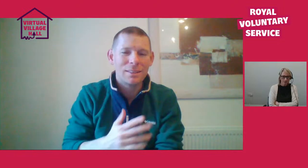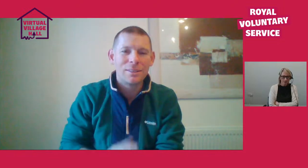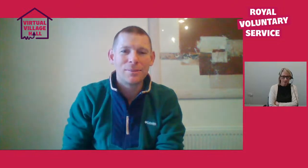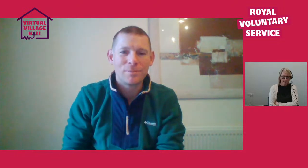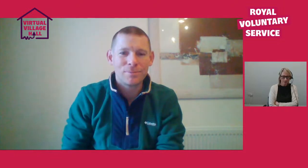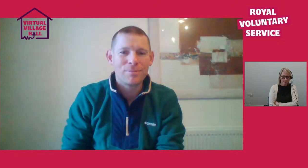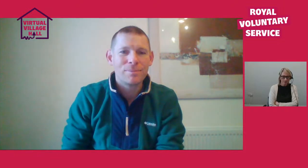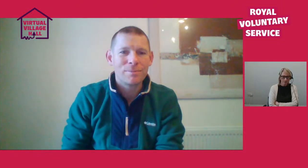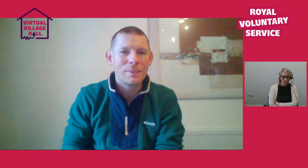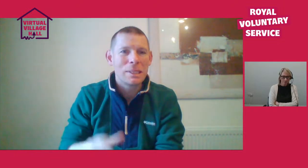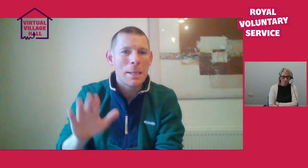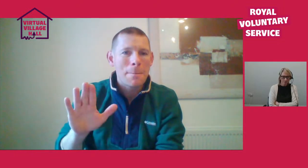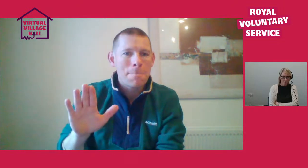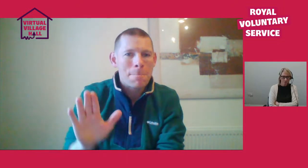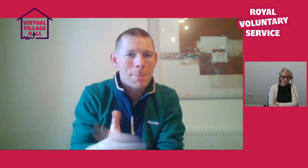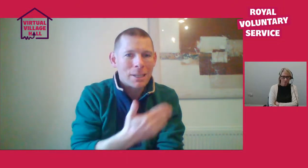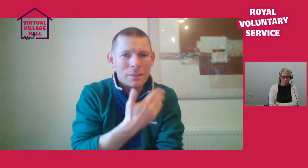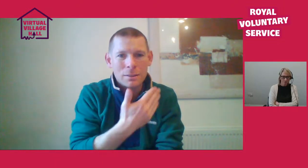paddle,